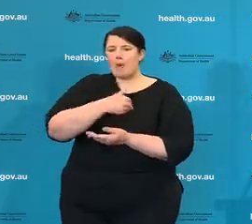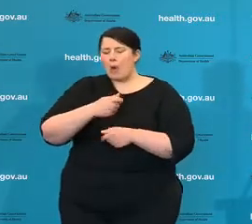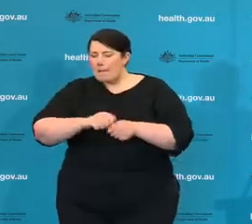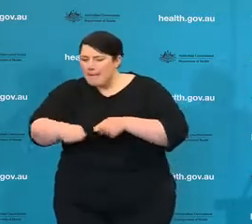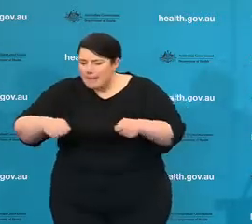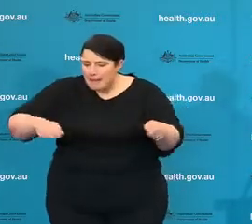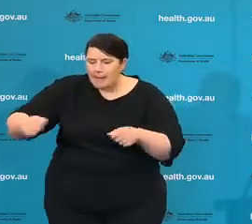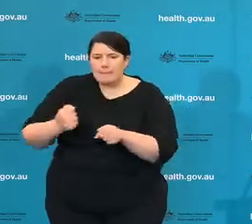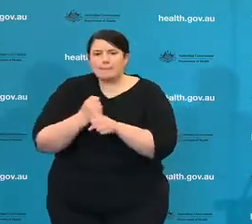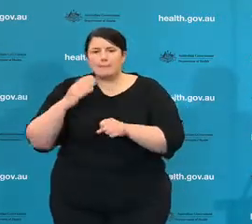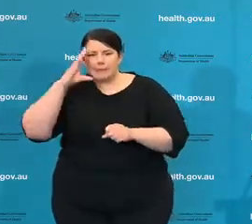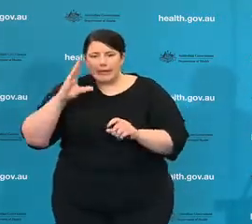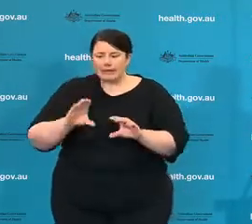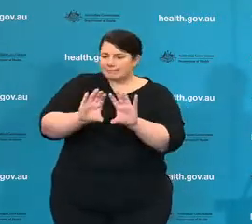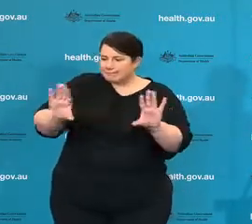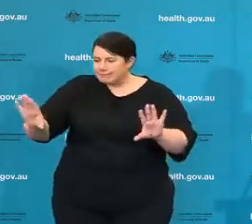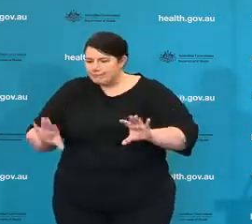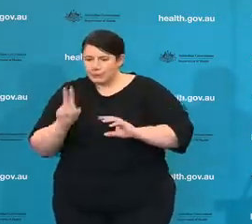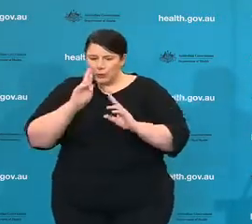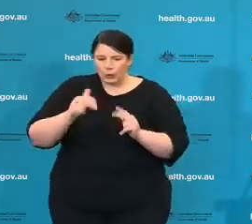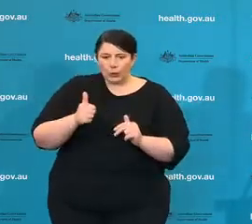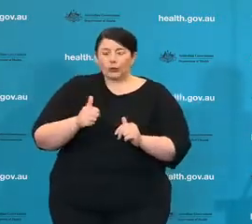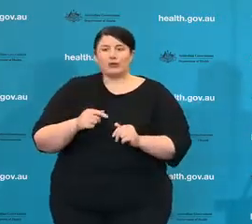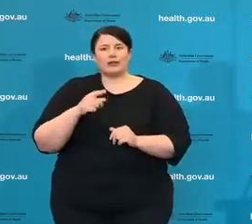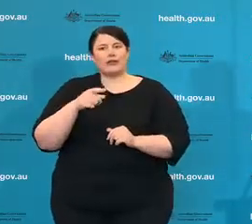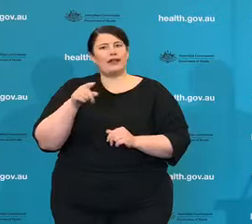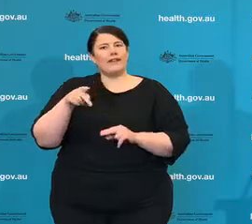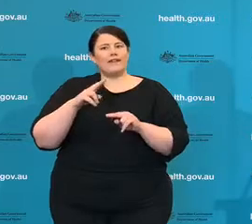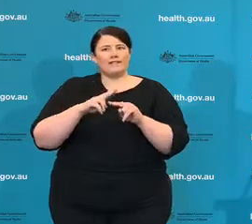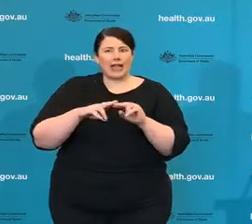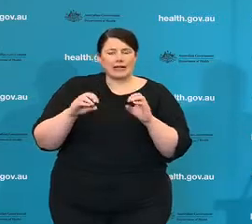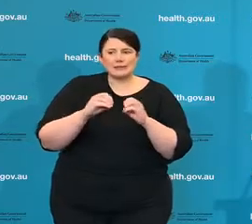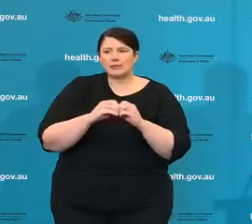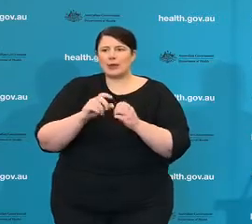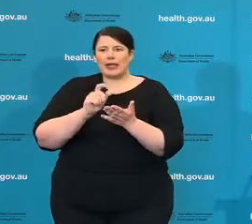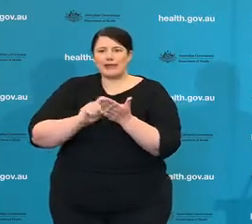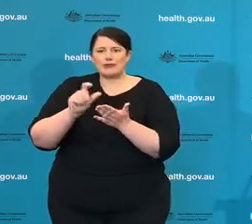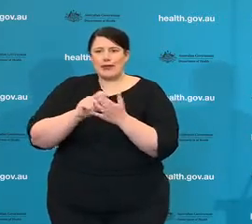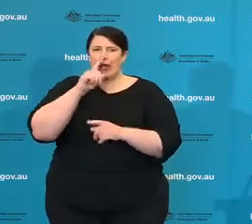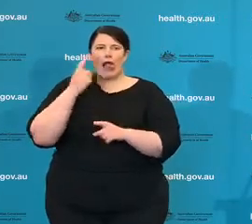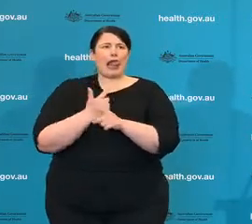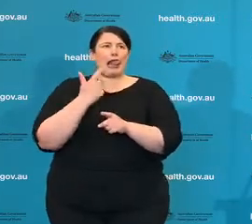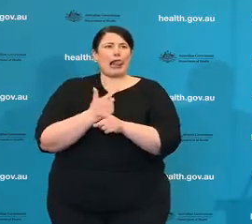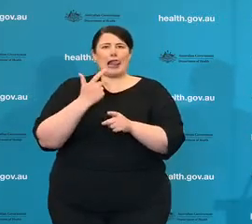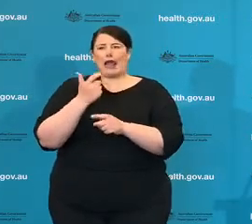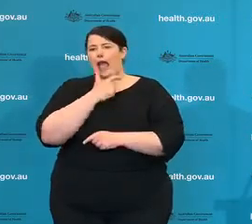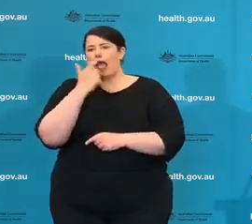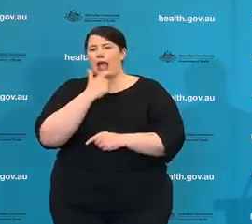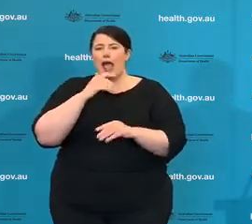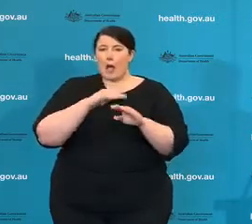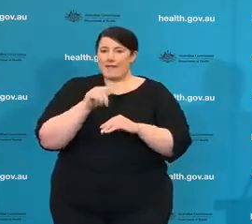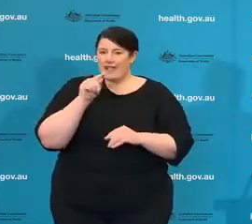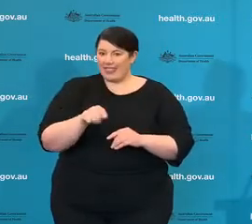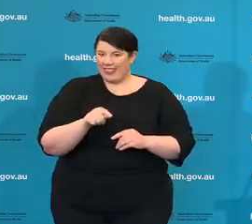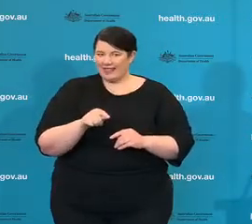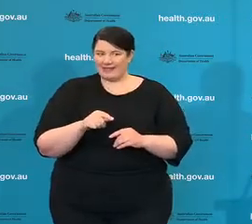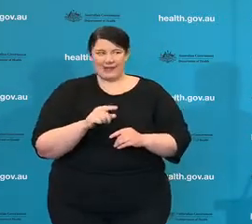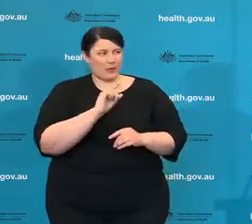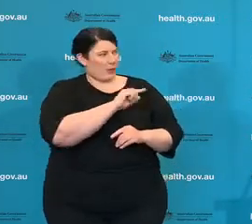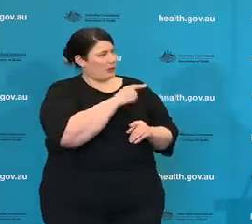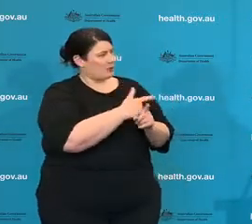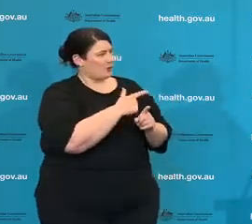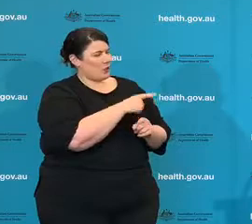helpful routine advice has taken off on social media, some different views. What do you make of the reaction that this comment has received,